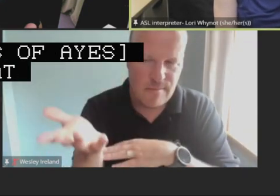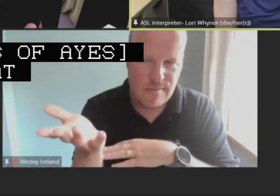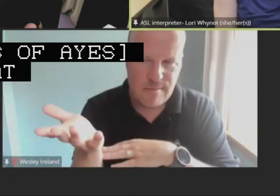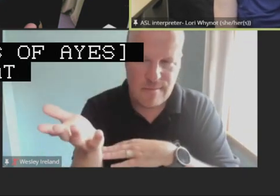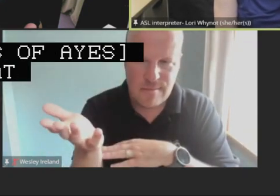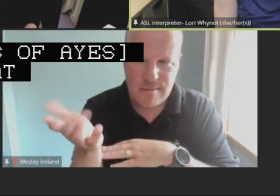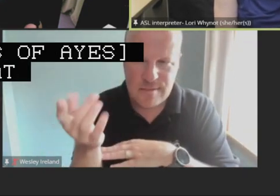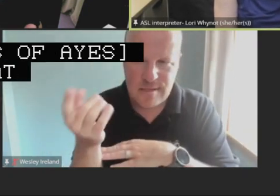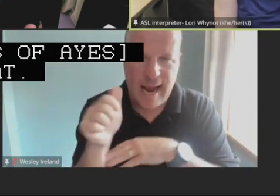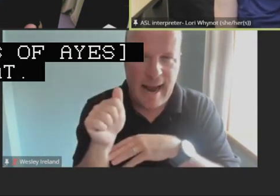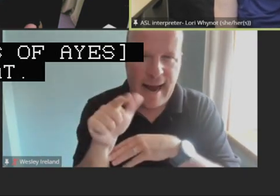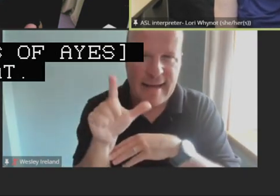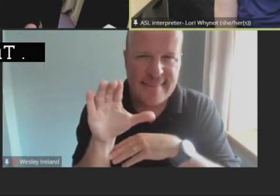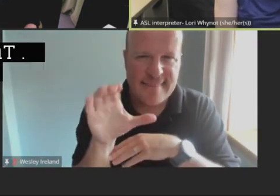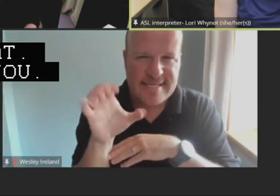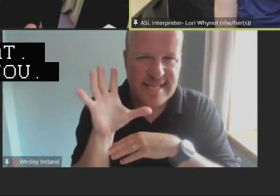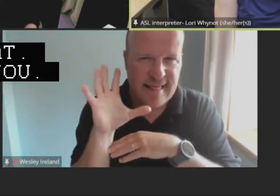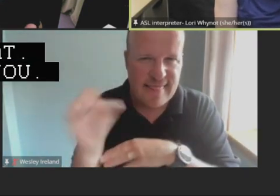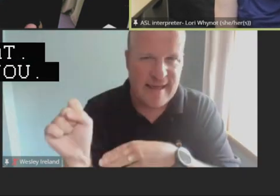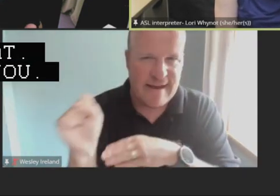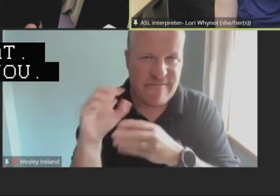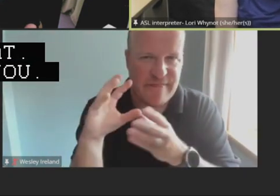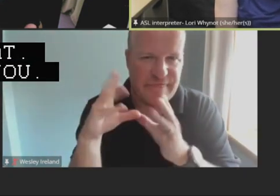I know